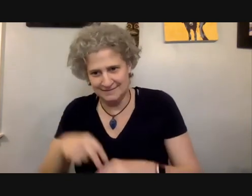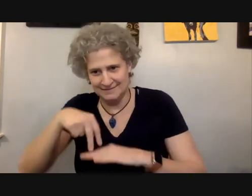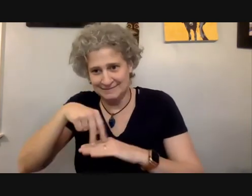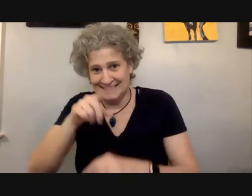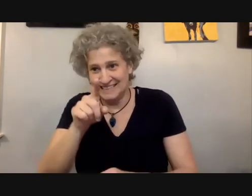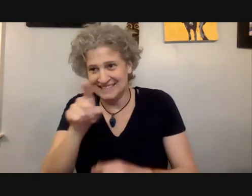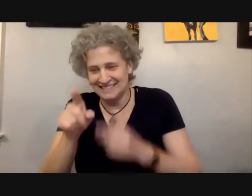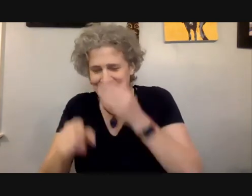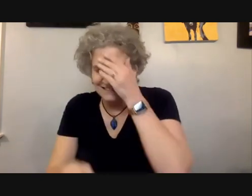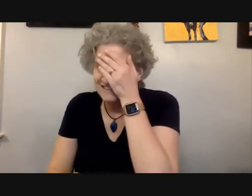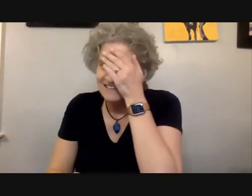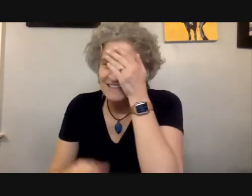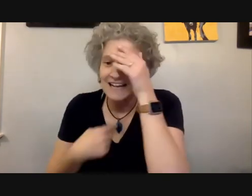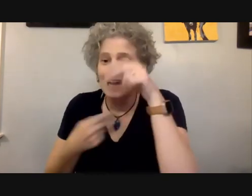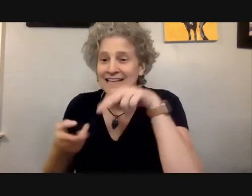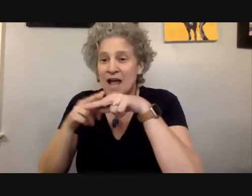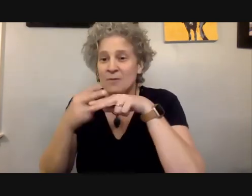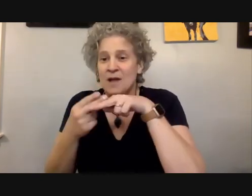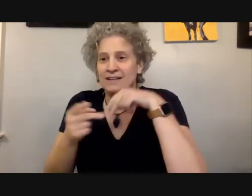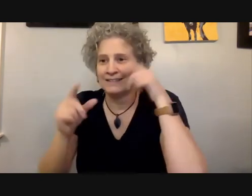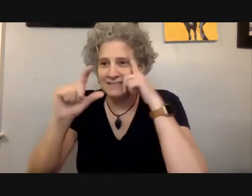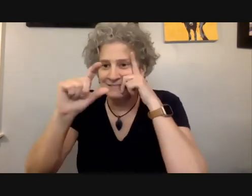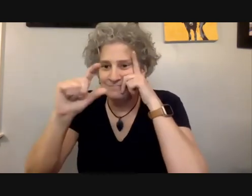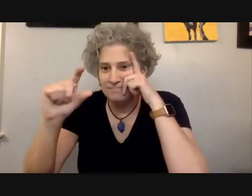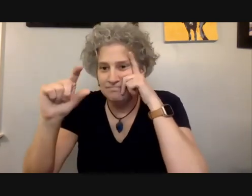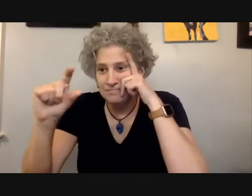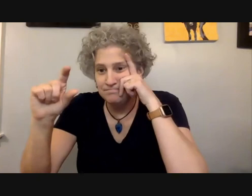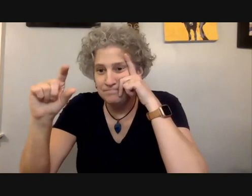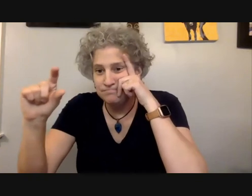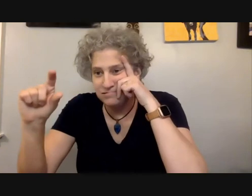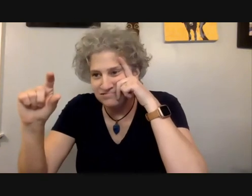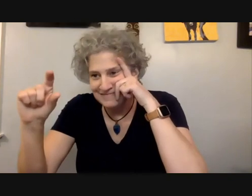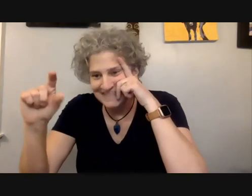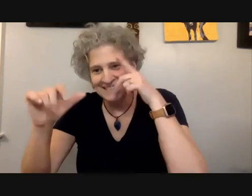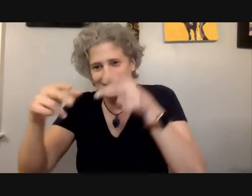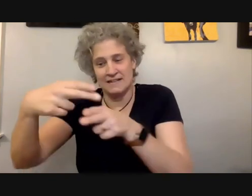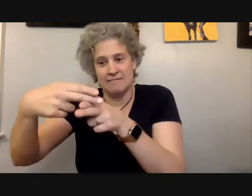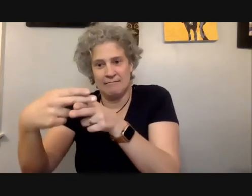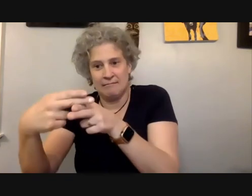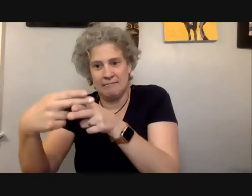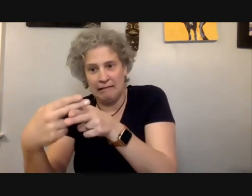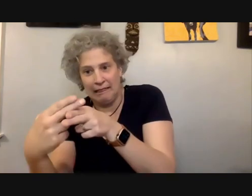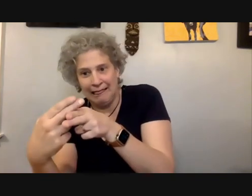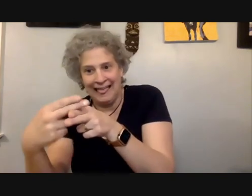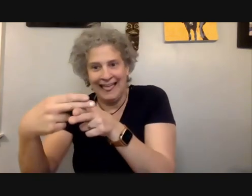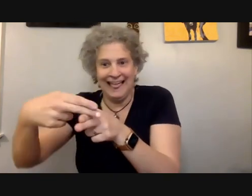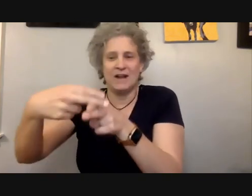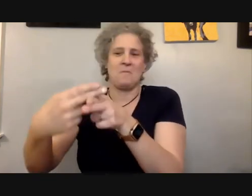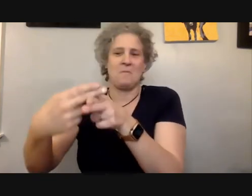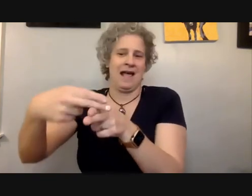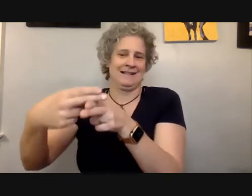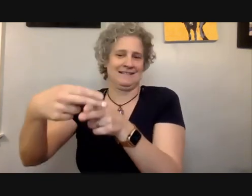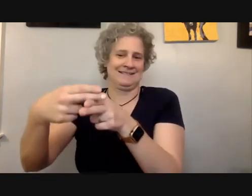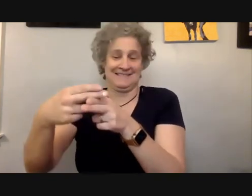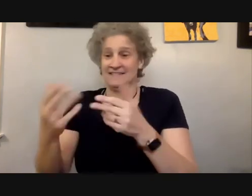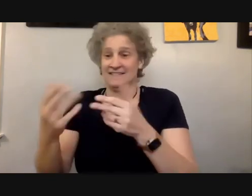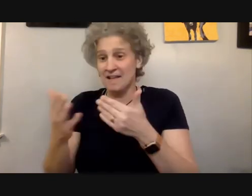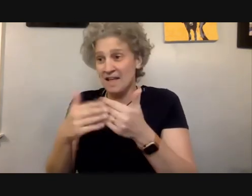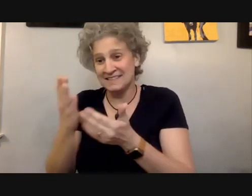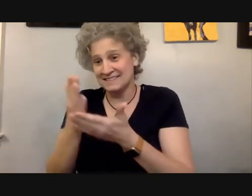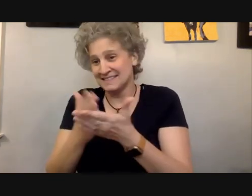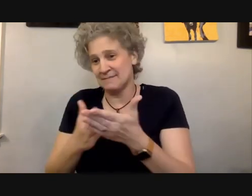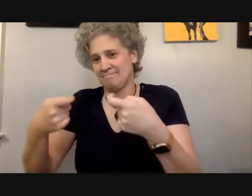Reason being is, I don't know if you remember the old fashioned scales, which some doctor's offices still have, and that little bar keeps moving, that balanced